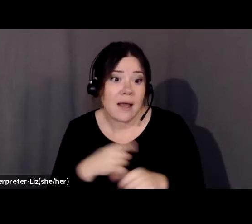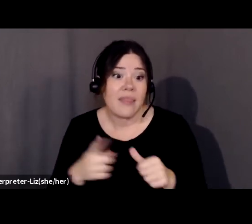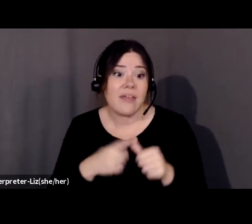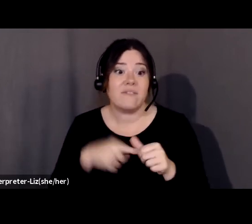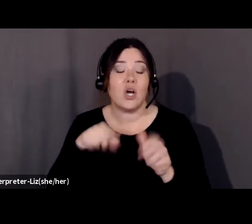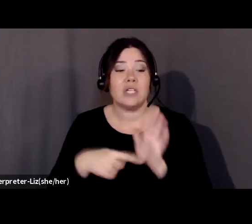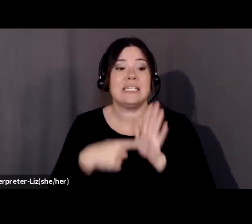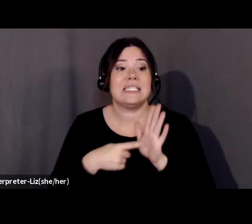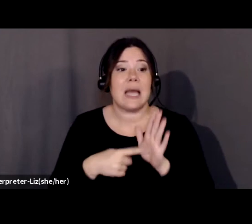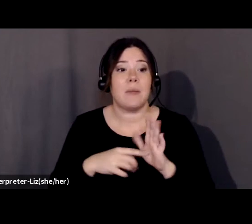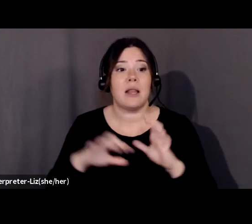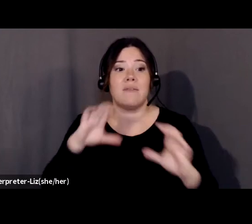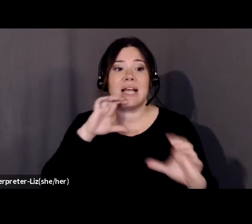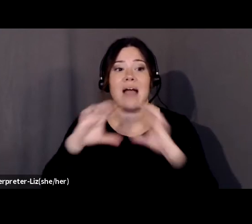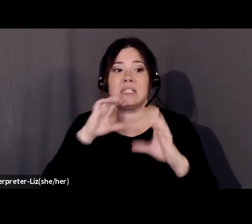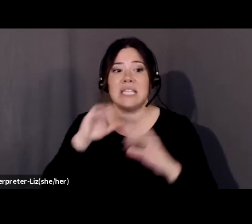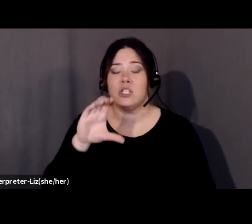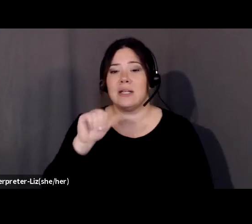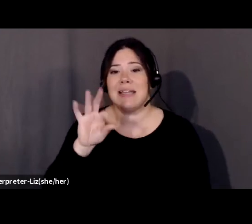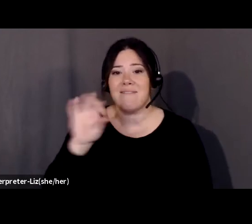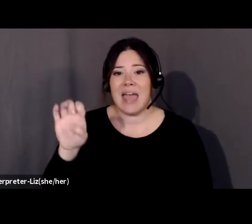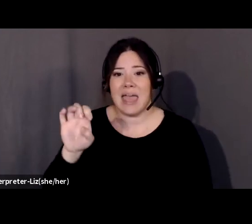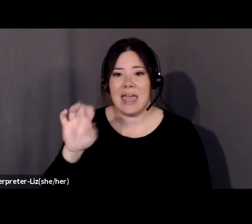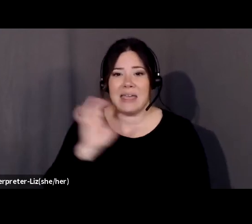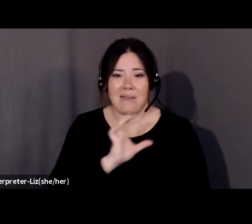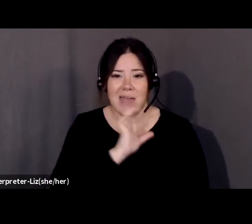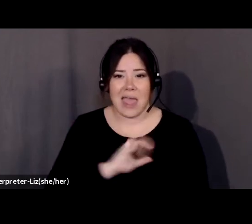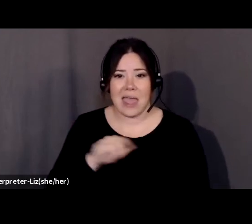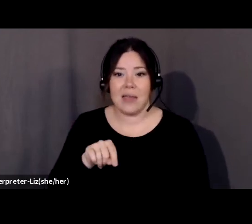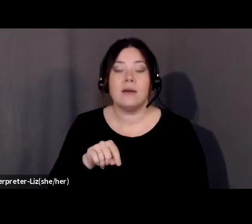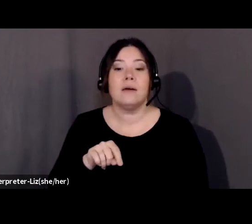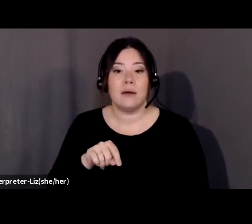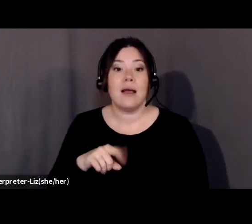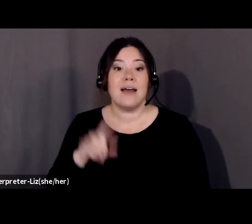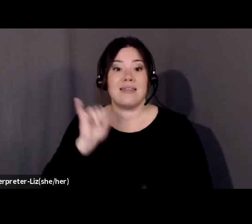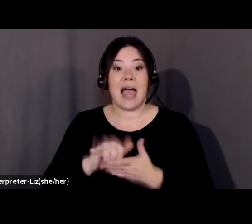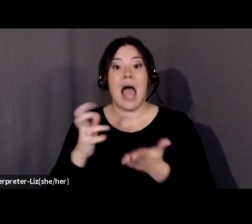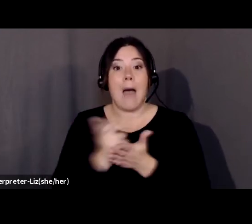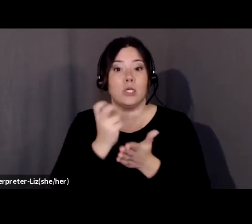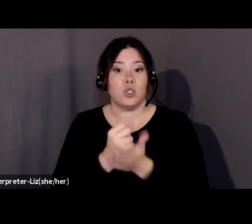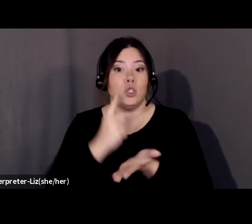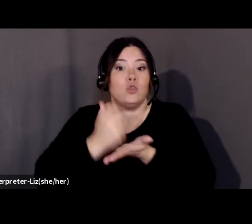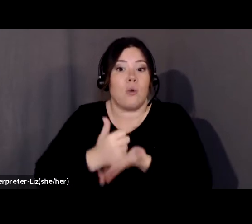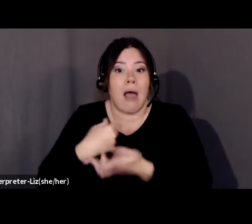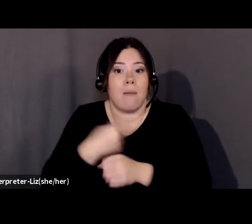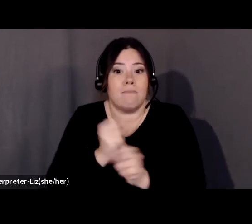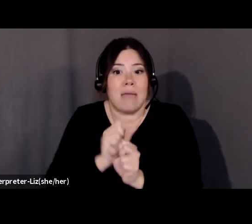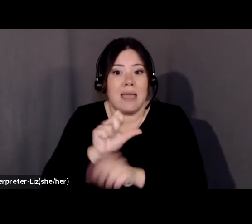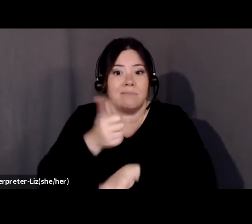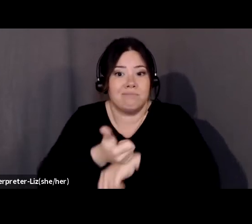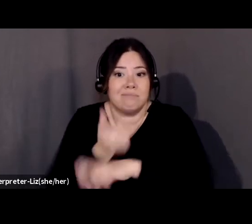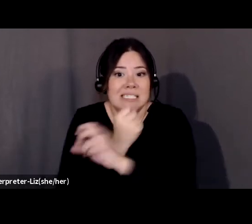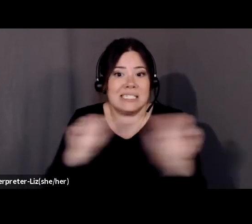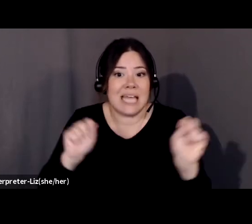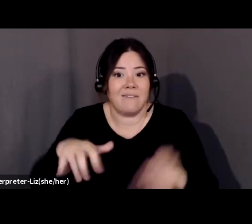a conversation cafe. And it's an activity to help create safe spaces. And takes